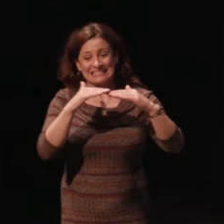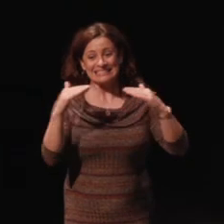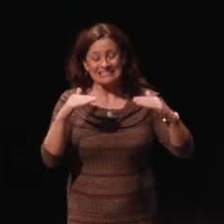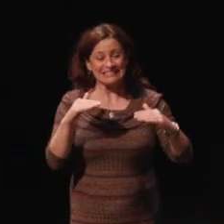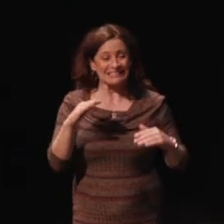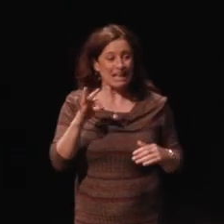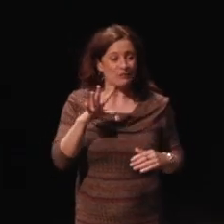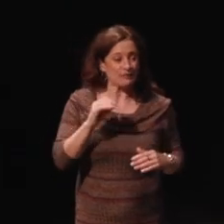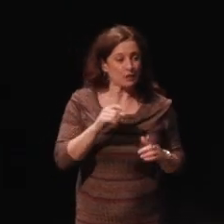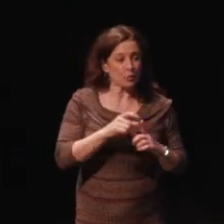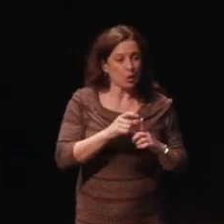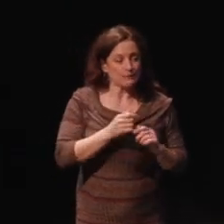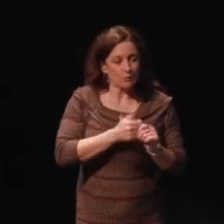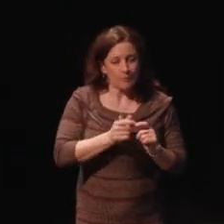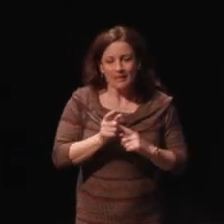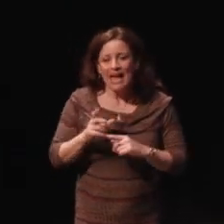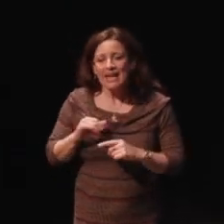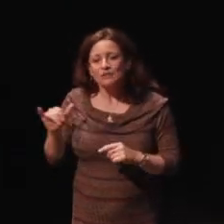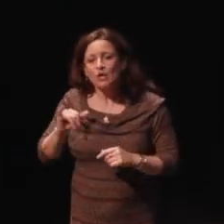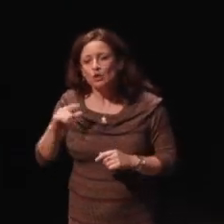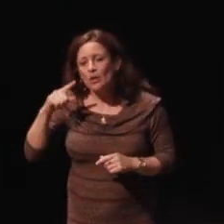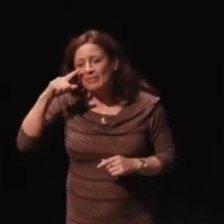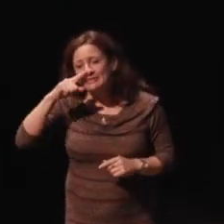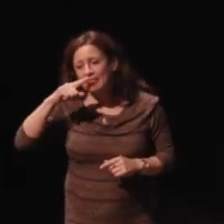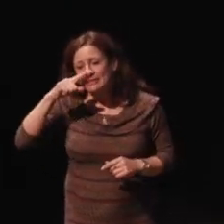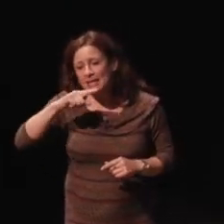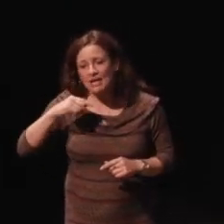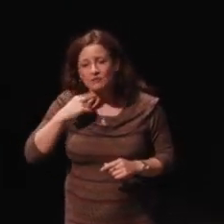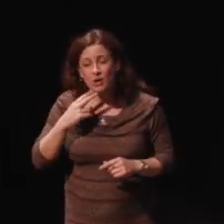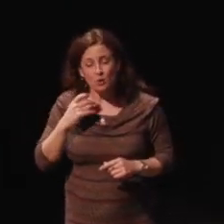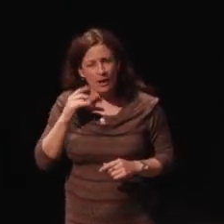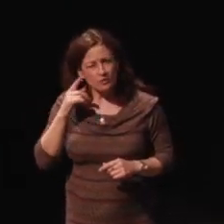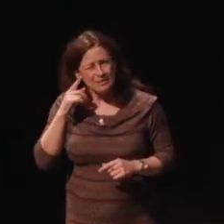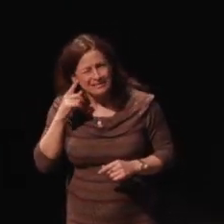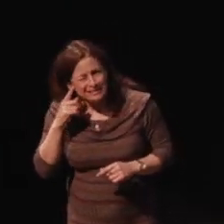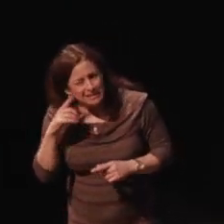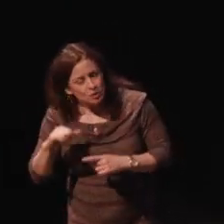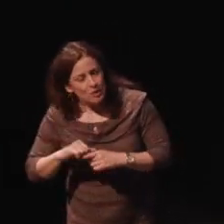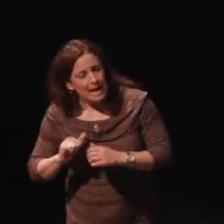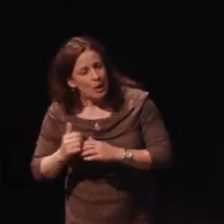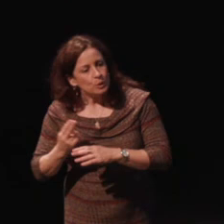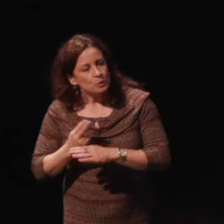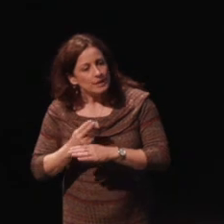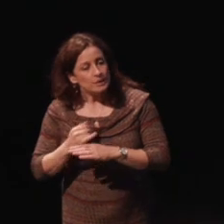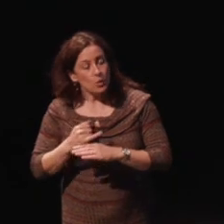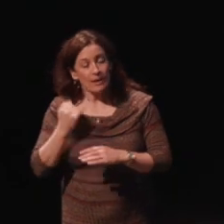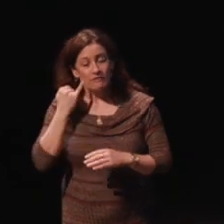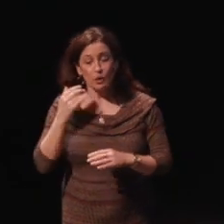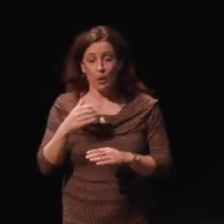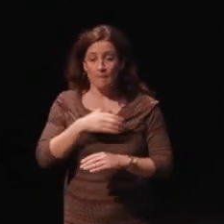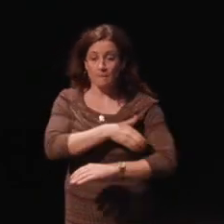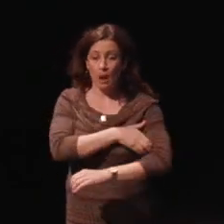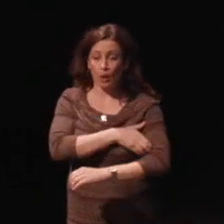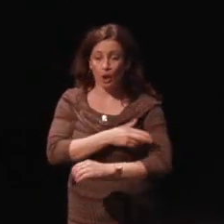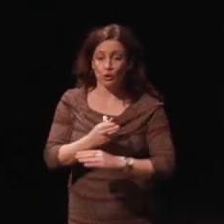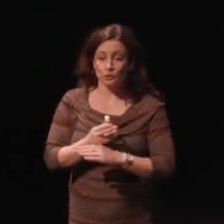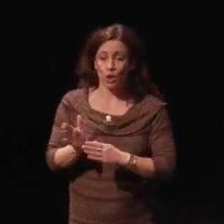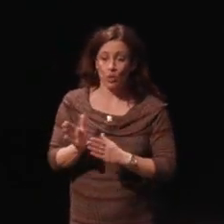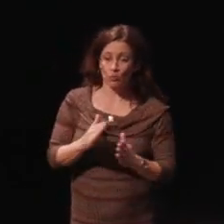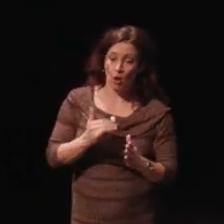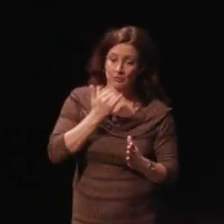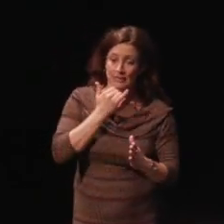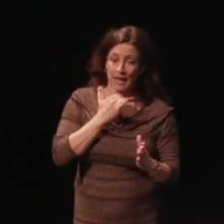thing is, it's synthesized voice. It's not natural voice, so you have to train yourself to do it. So you have your power users on the one side, and I got this ton of emails